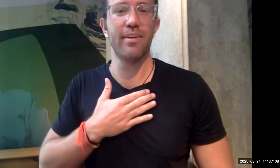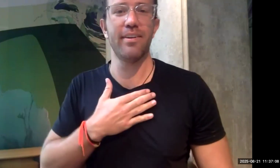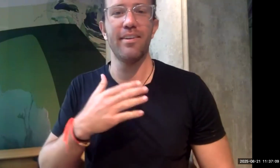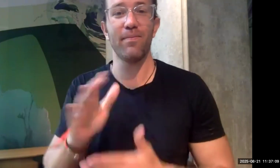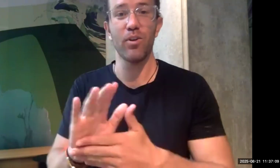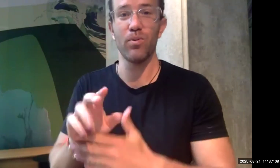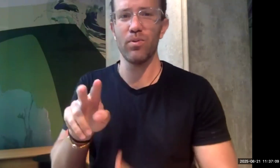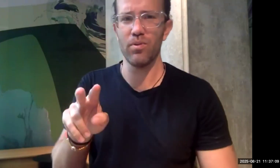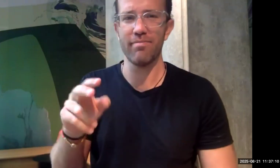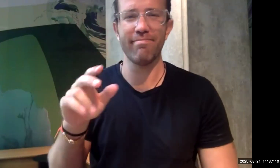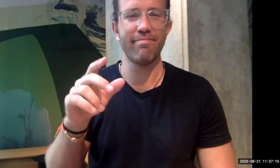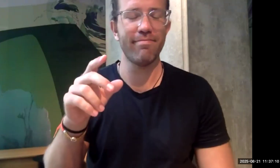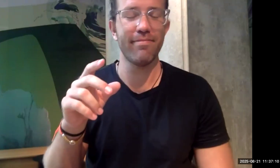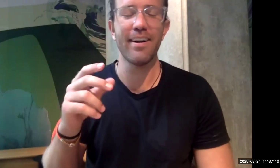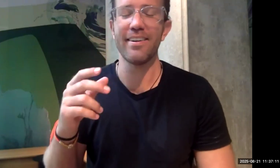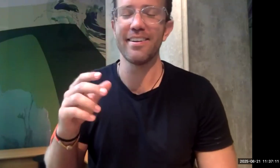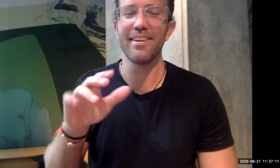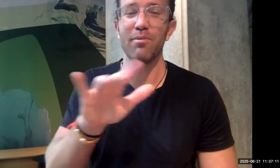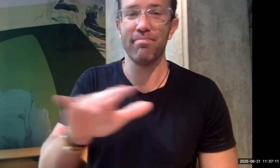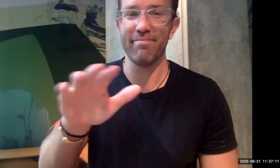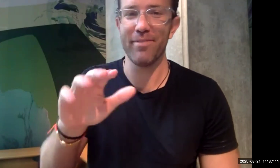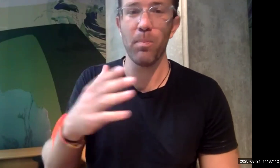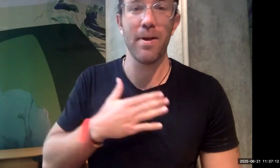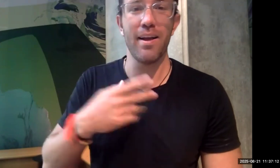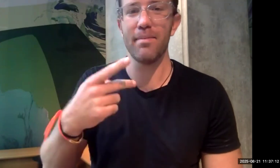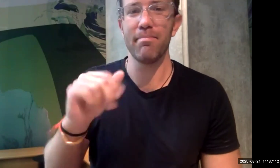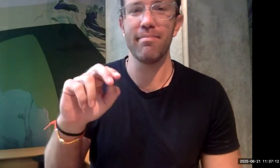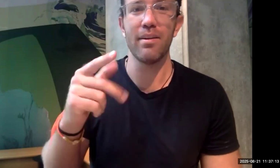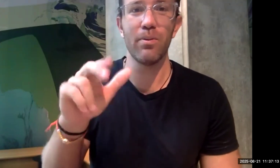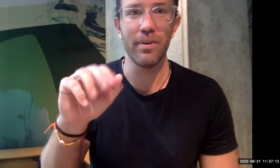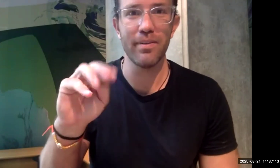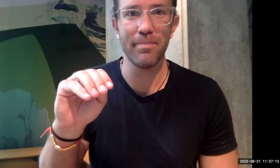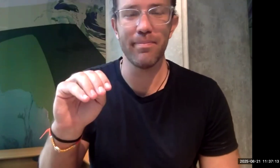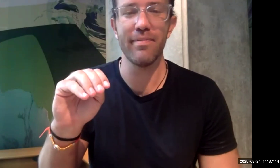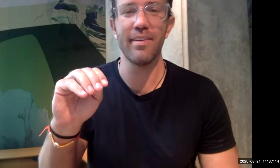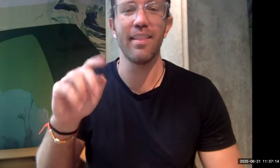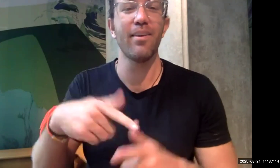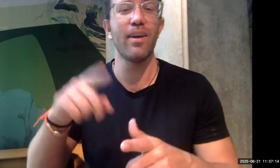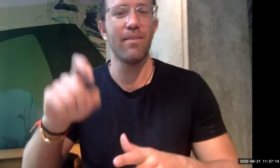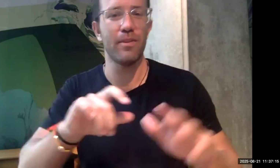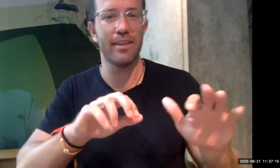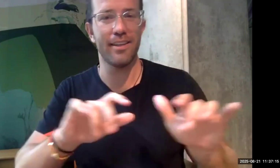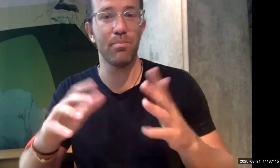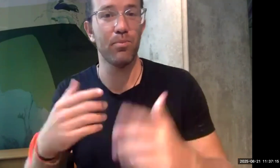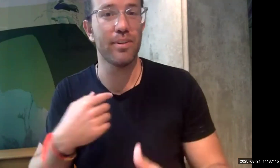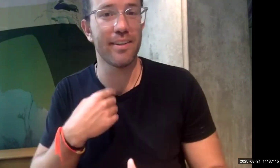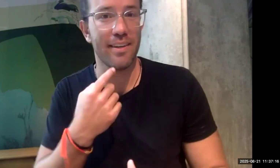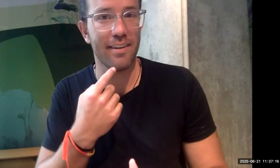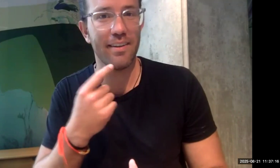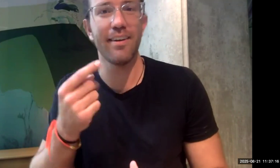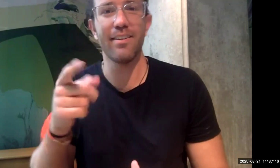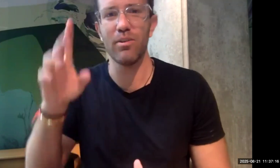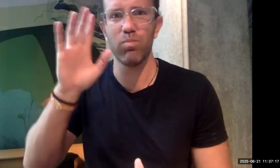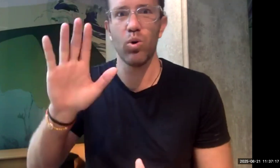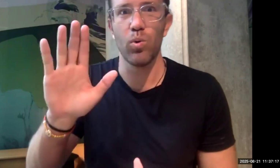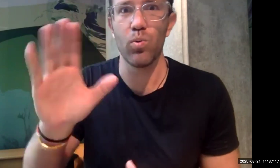So after you watch my video, I fingerspelled my pangrams, and